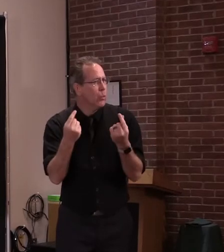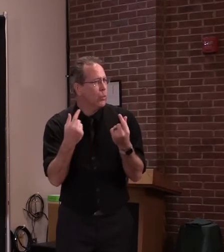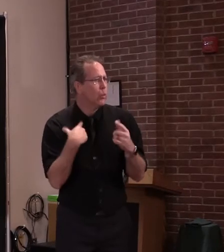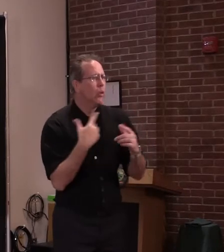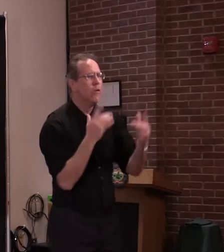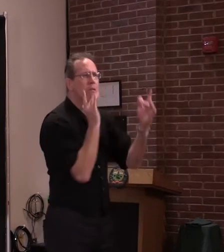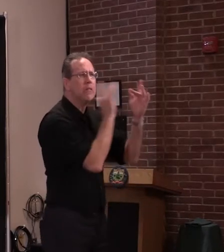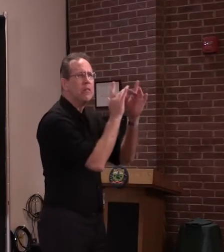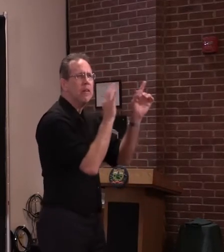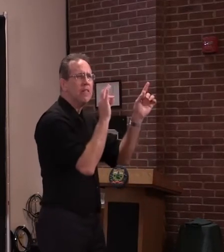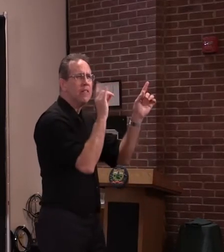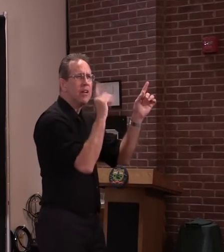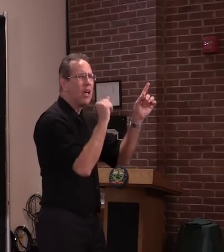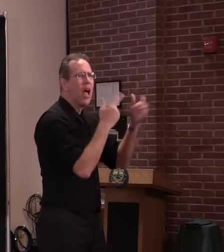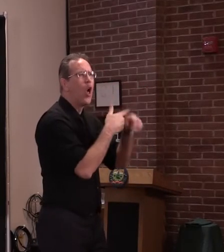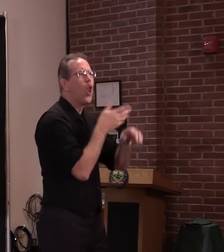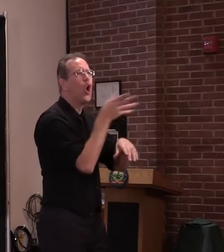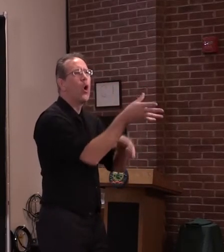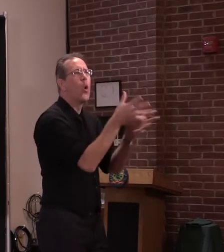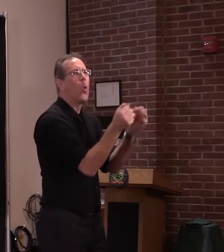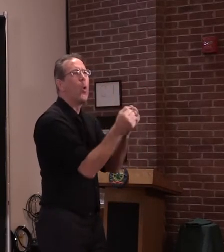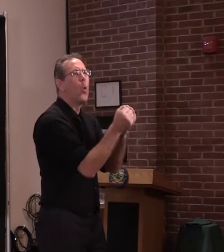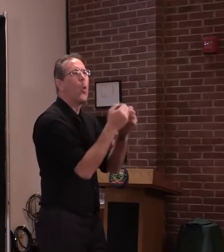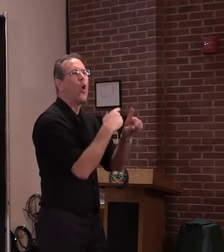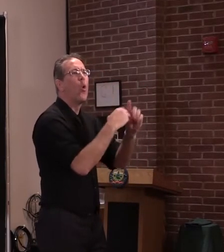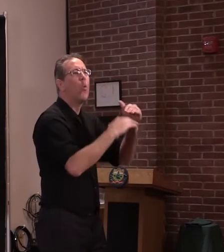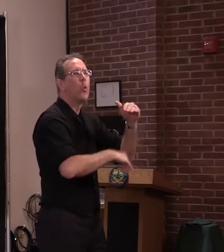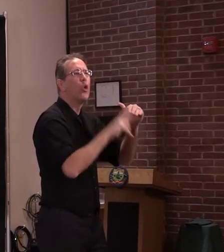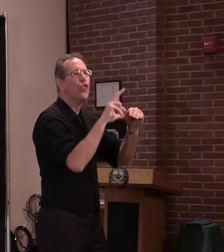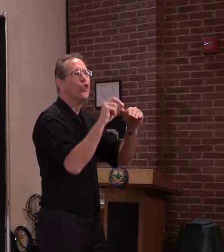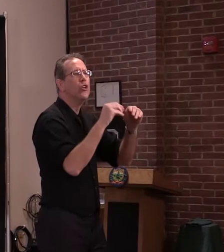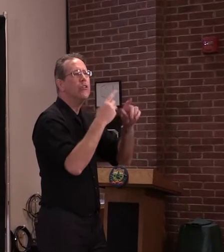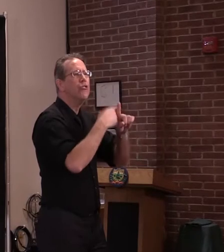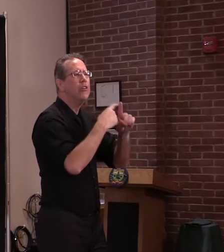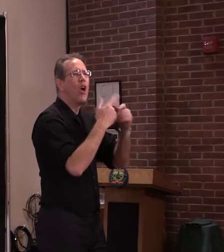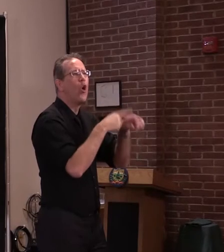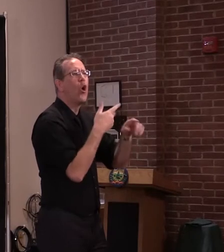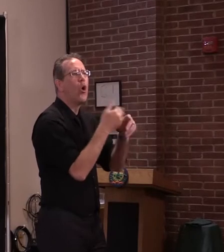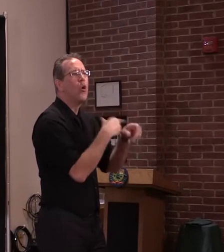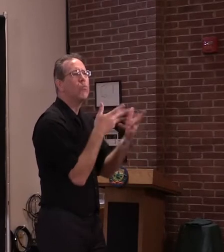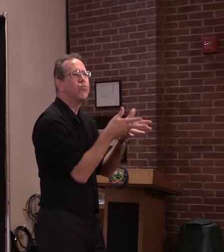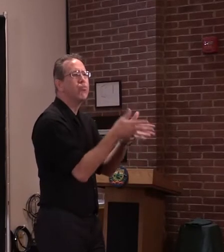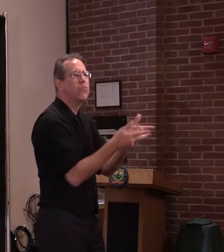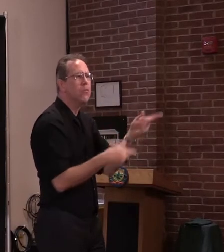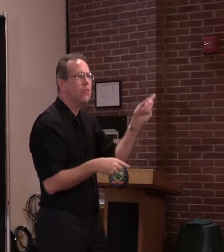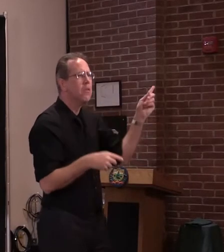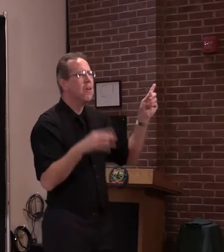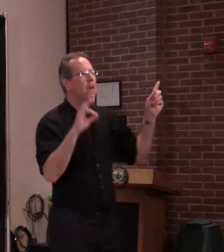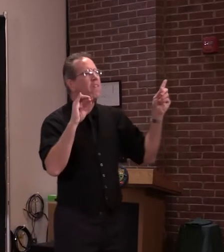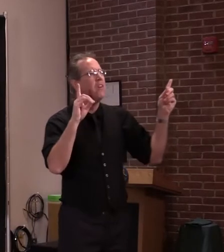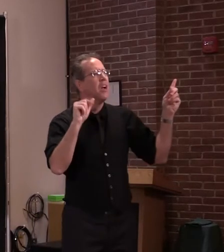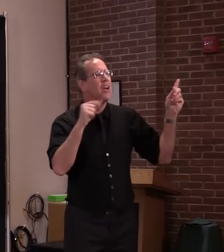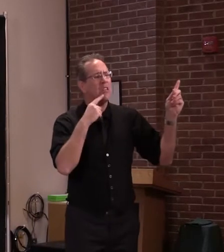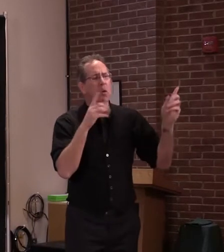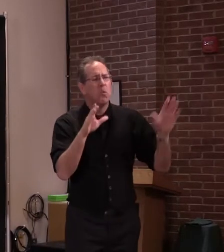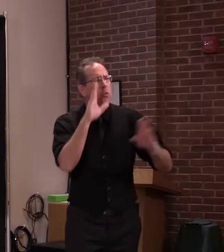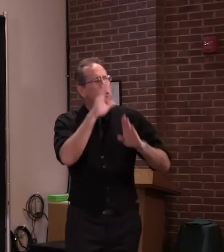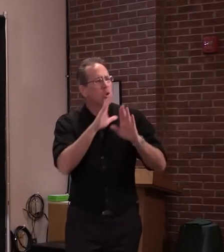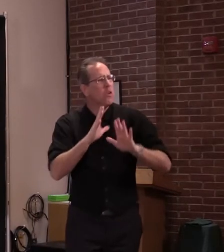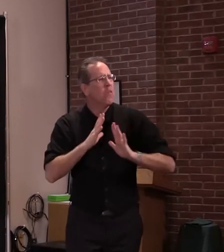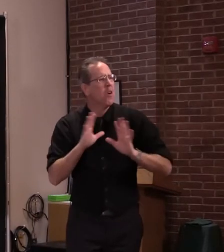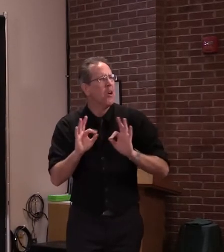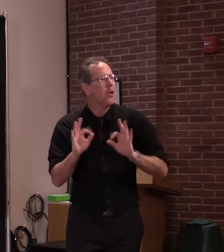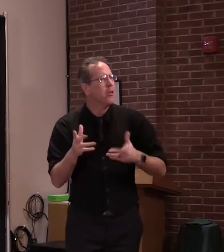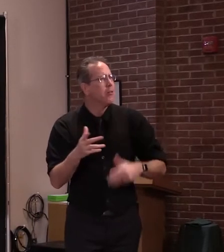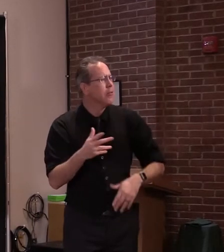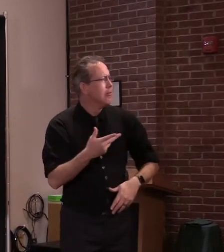done to understand it. They've tried to give us an indication that this is not something we should be overly concerned about, but you're